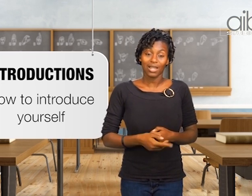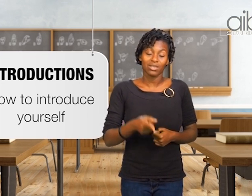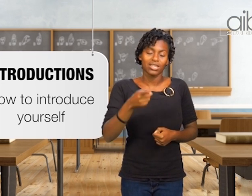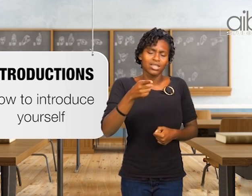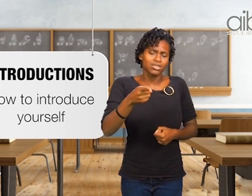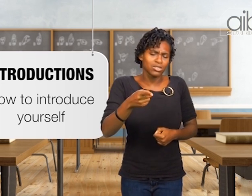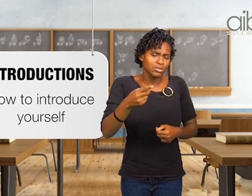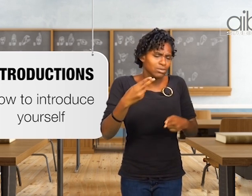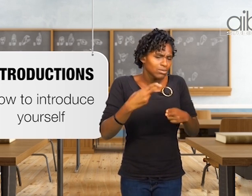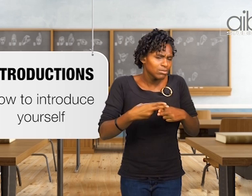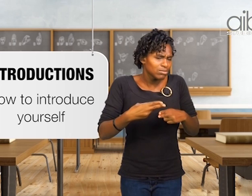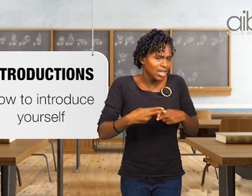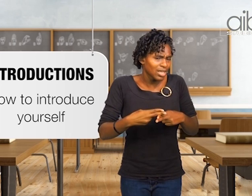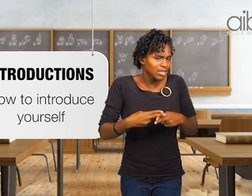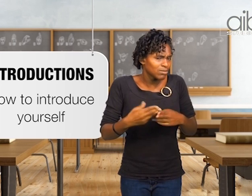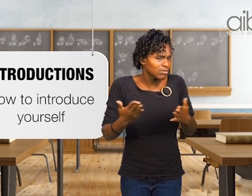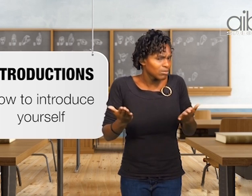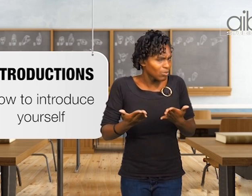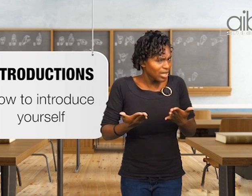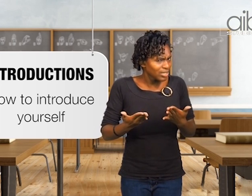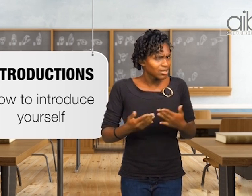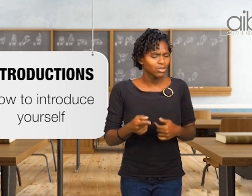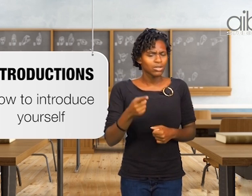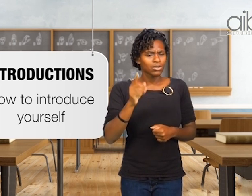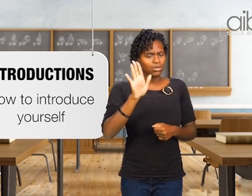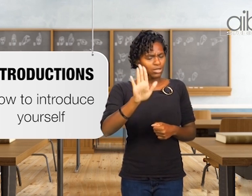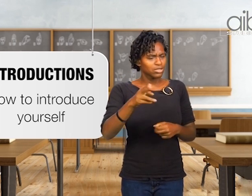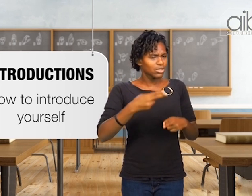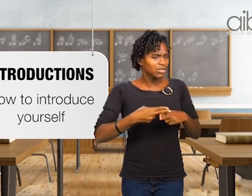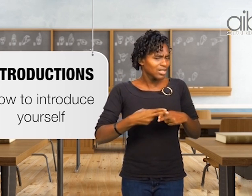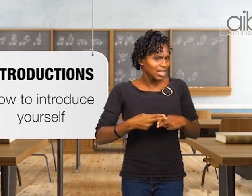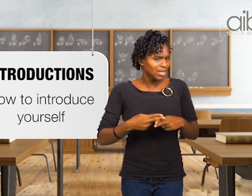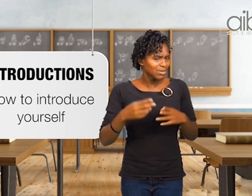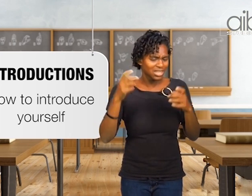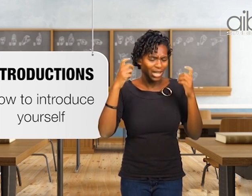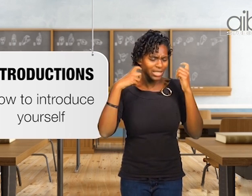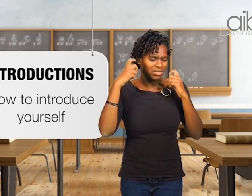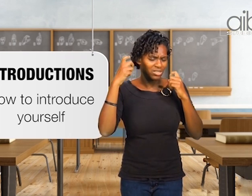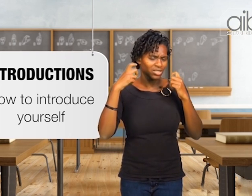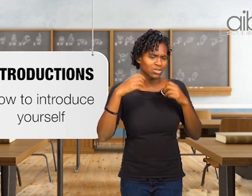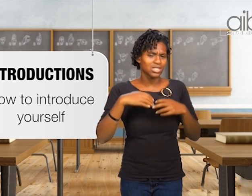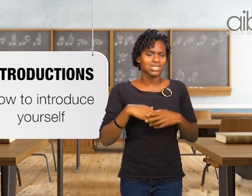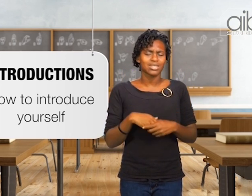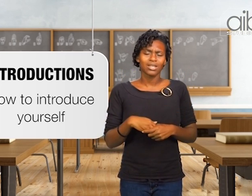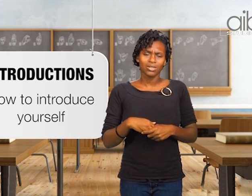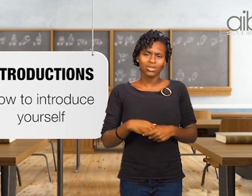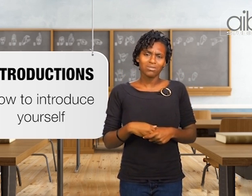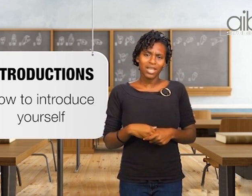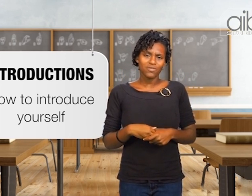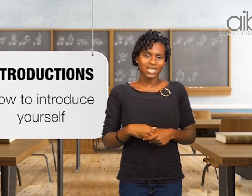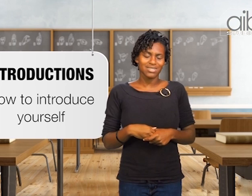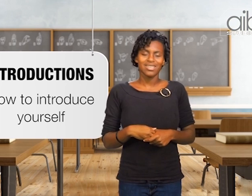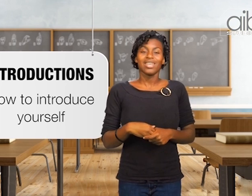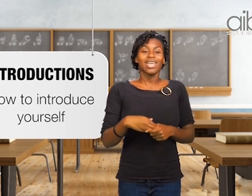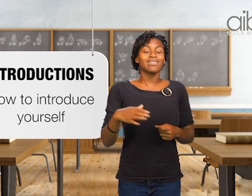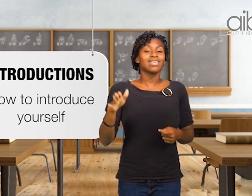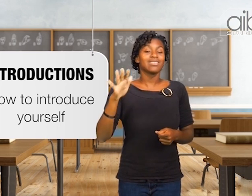like, you name what? Or your name, and then I look a curious look on my face. And then they